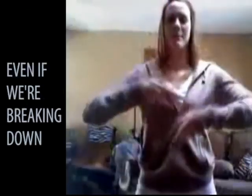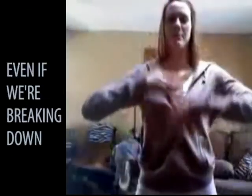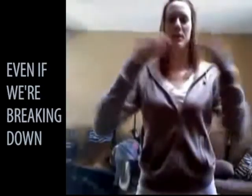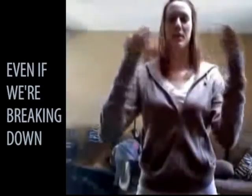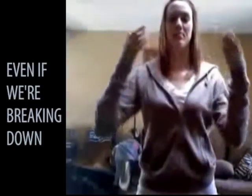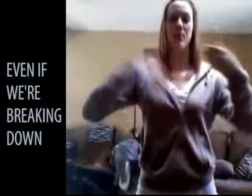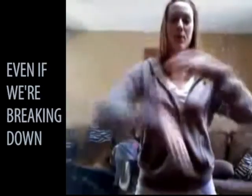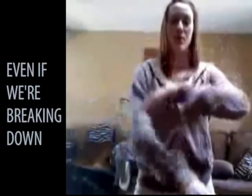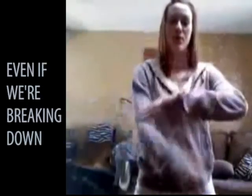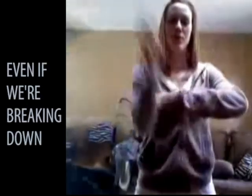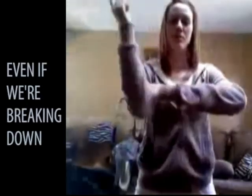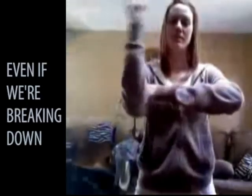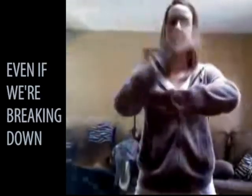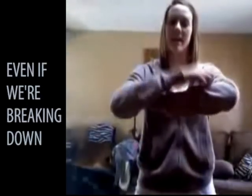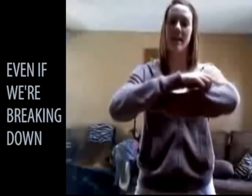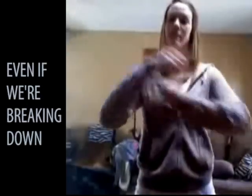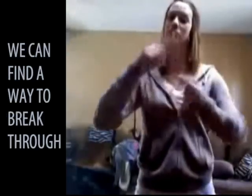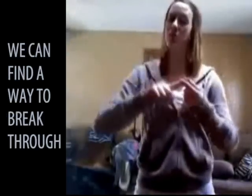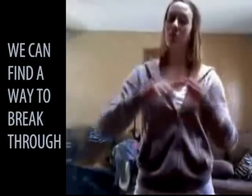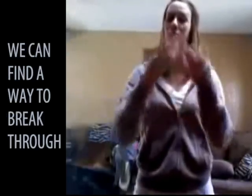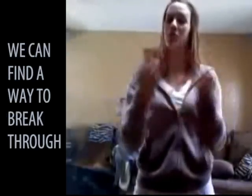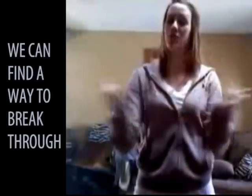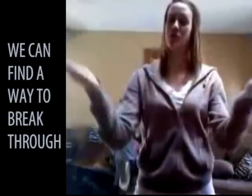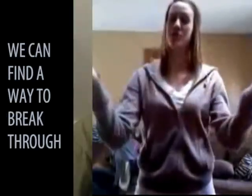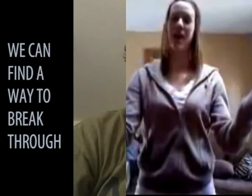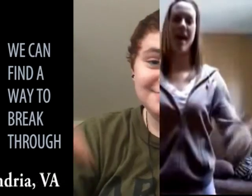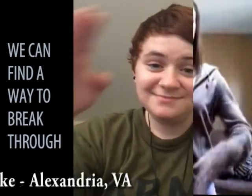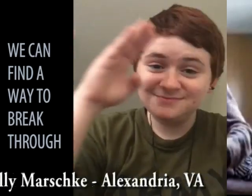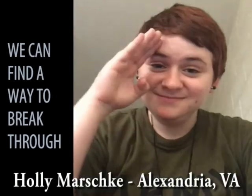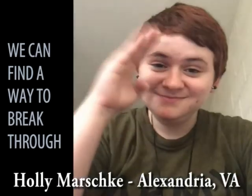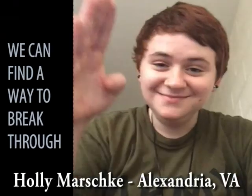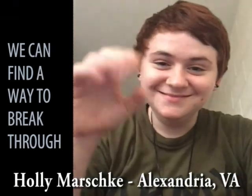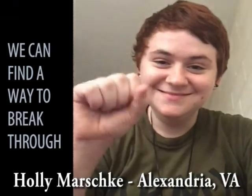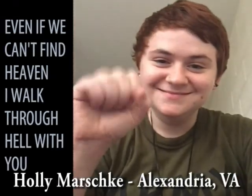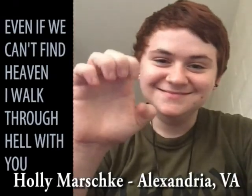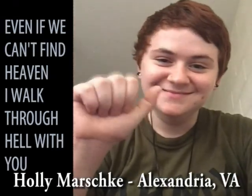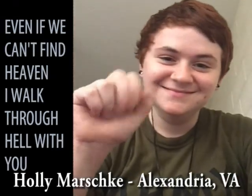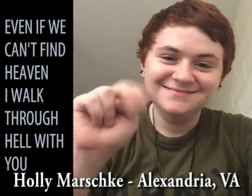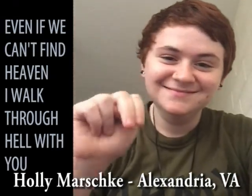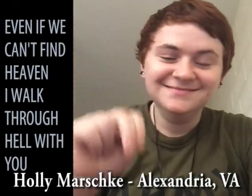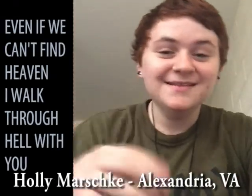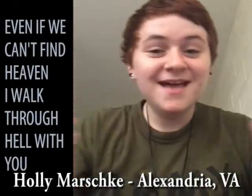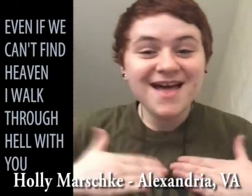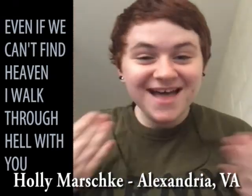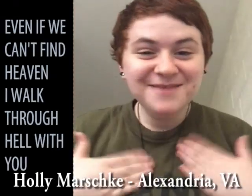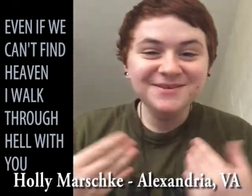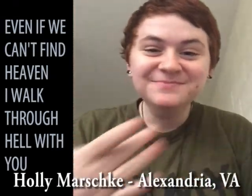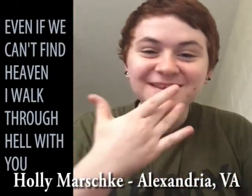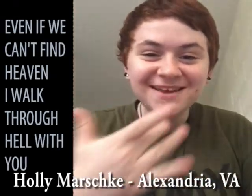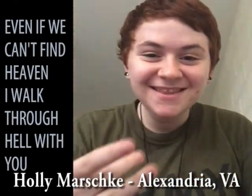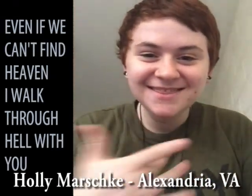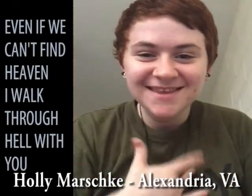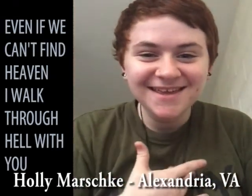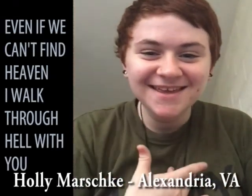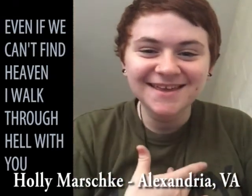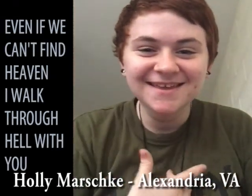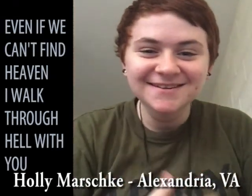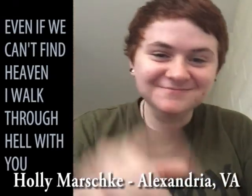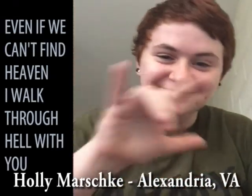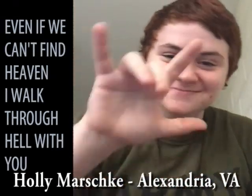break it down We can find a way to break through Even if we can't find heaven I'll walk through hell